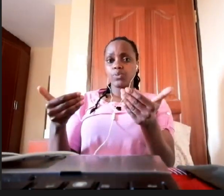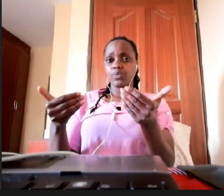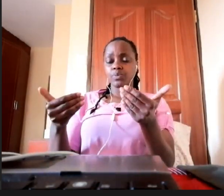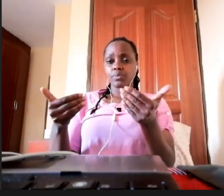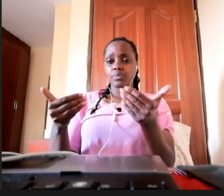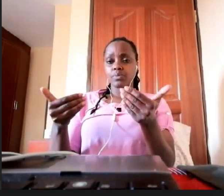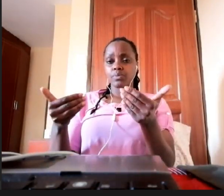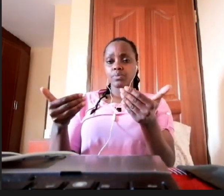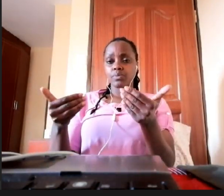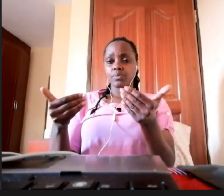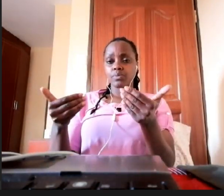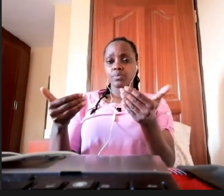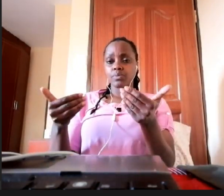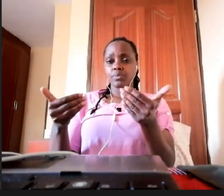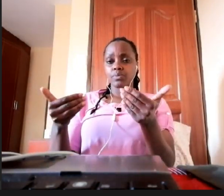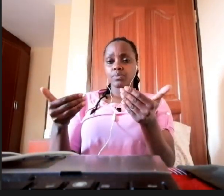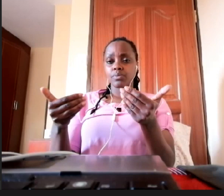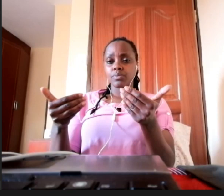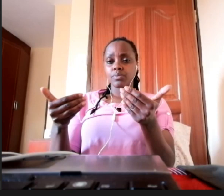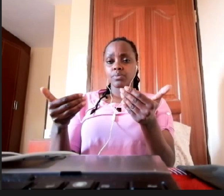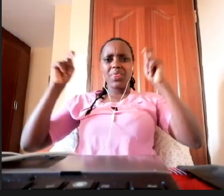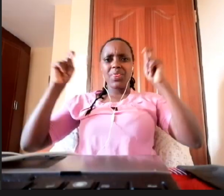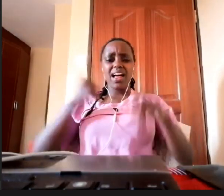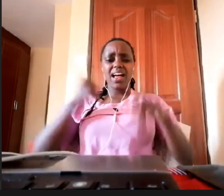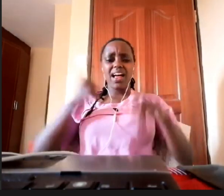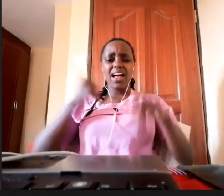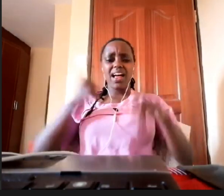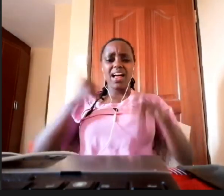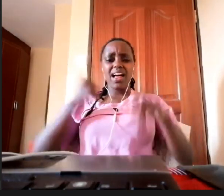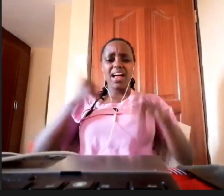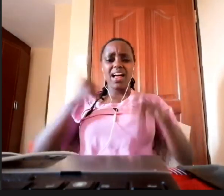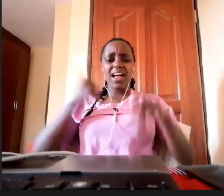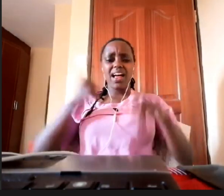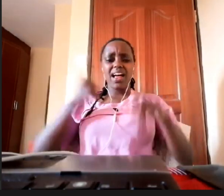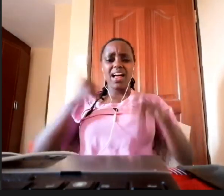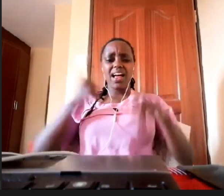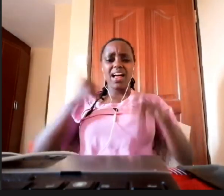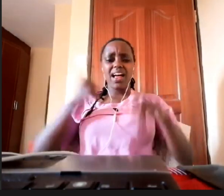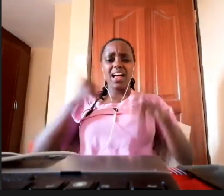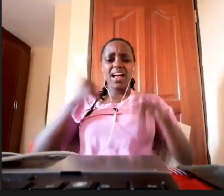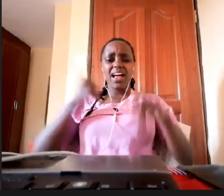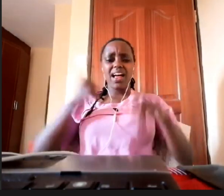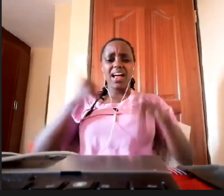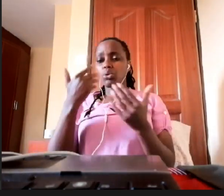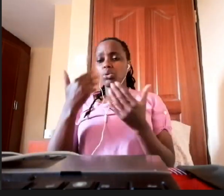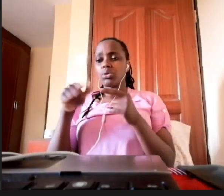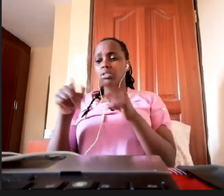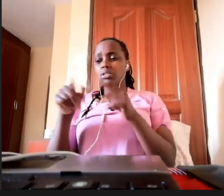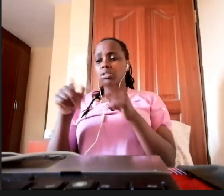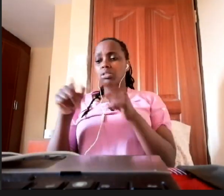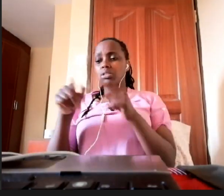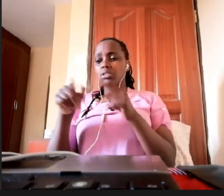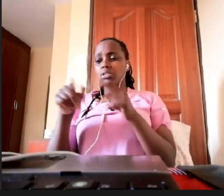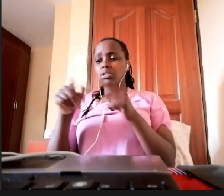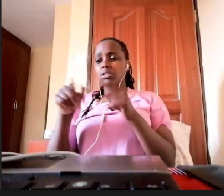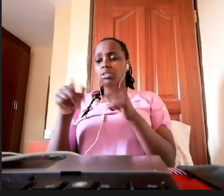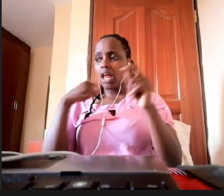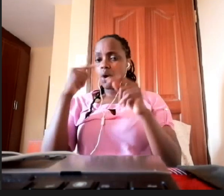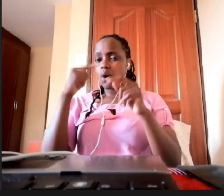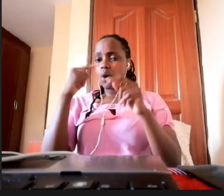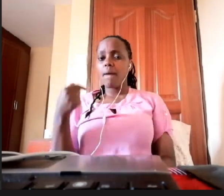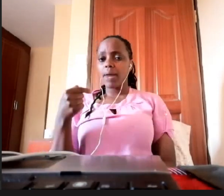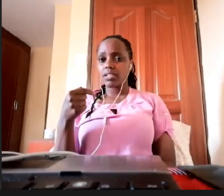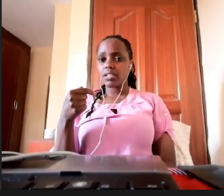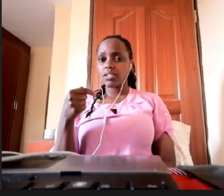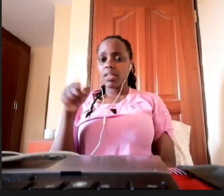intermittent teacher strikes and sometimes children who go on strike and who demand of